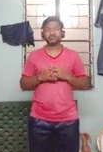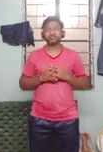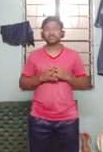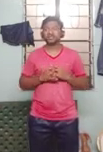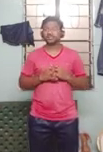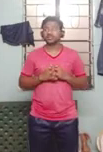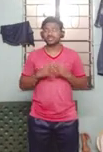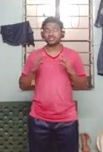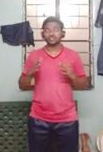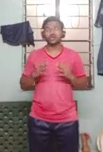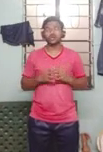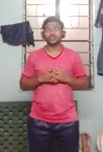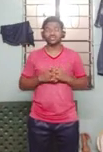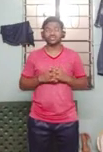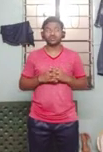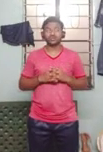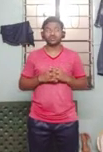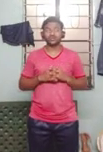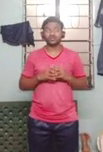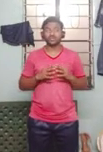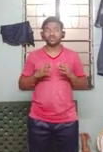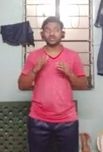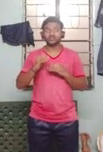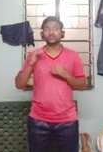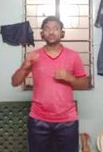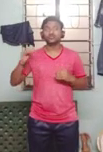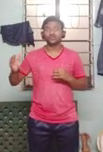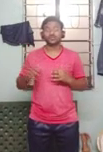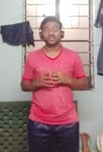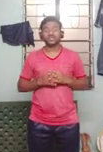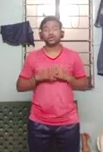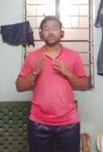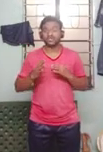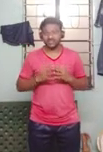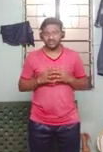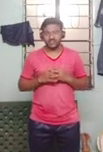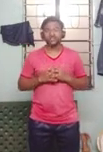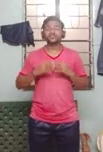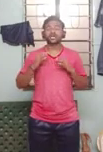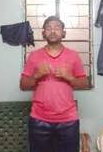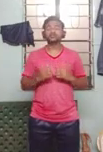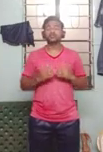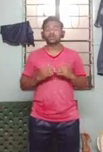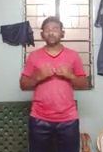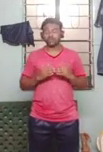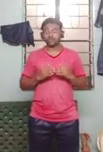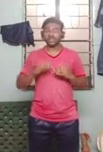be destroyed, or objects are not going to be removed from your memory automatically. We have to